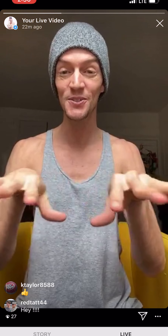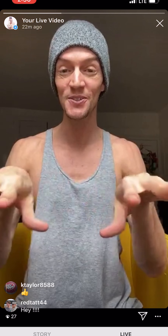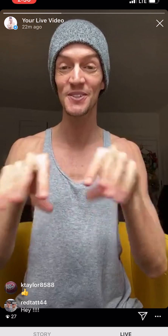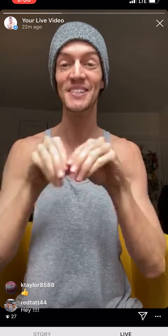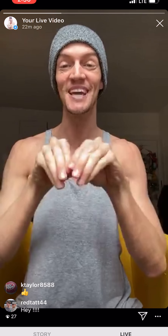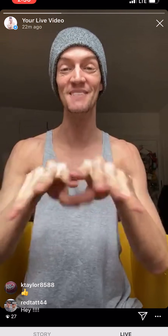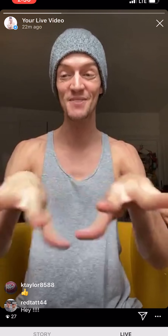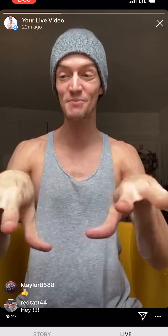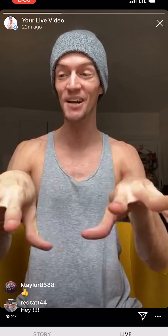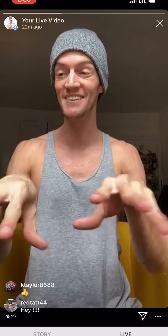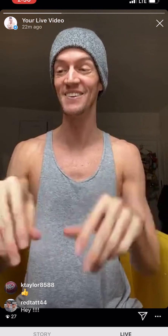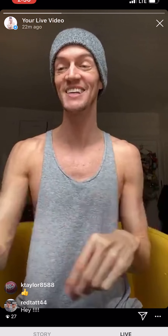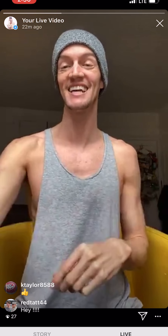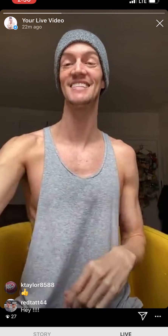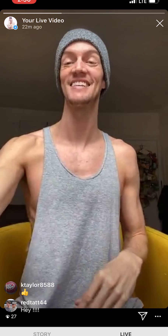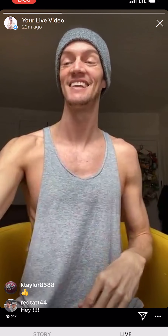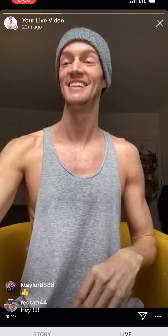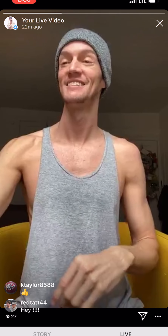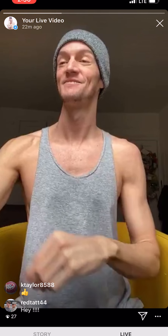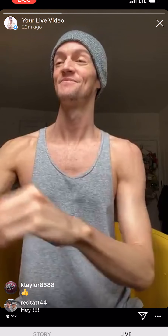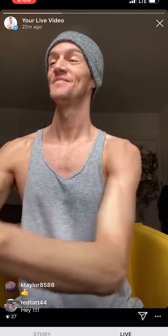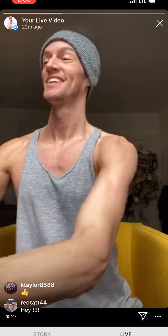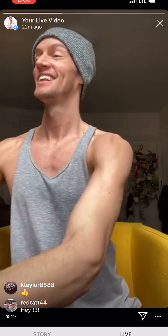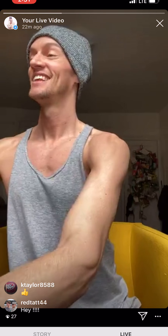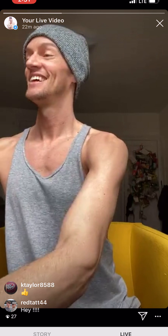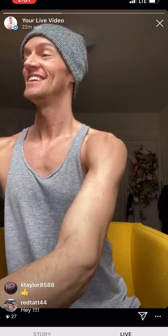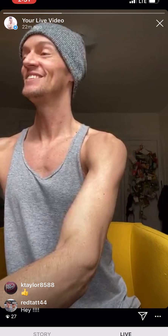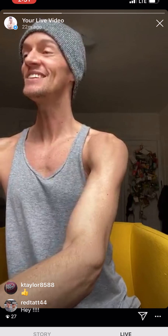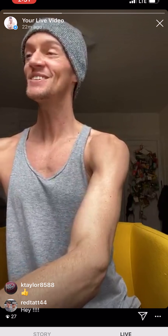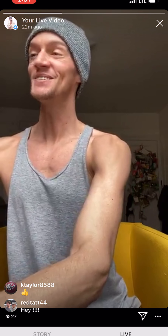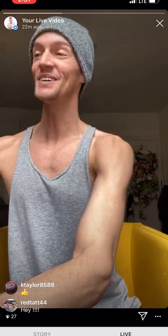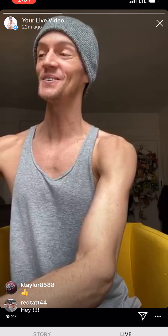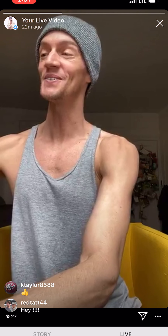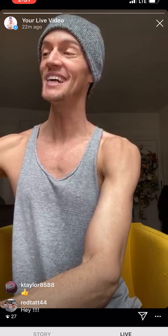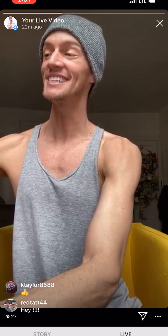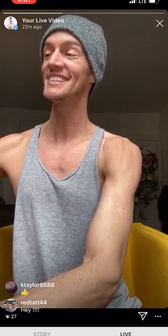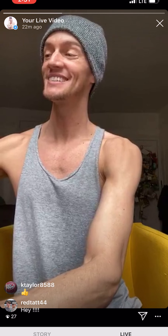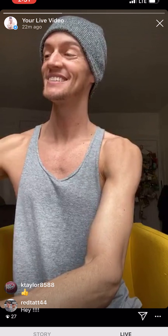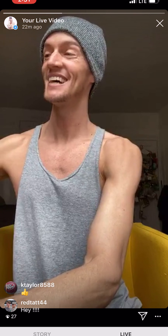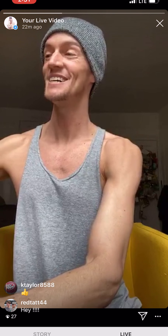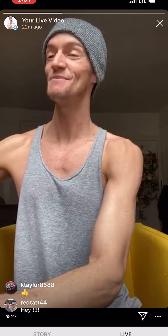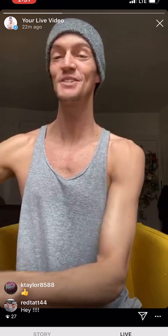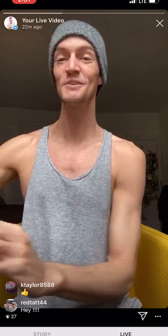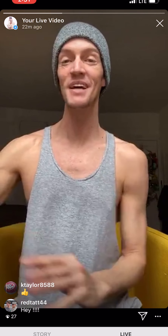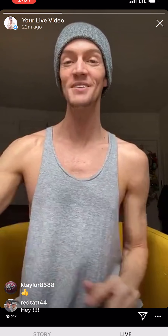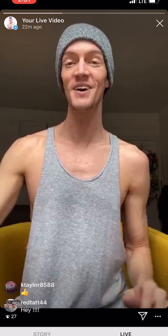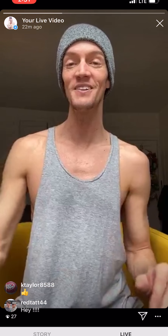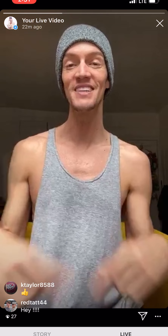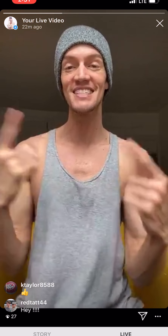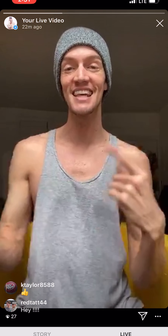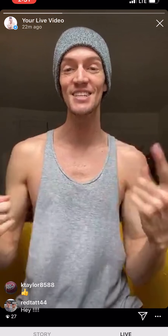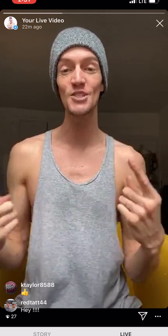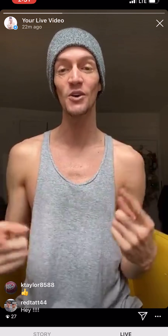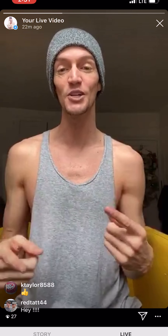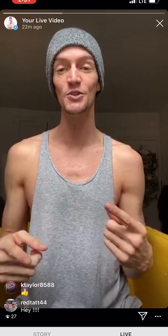Yeah. Spread. Very nice. You guys are doing great. Um, just a reminder that all of these lessons are on YouTube.